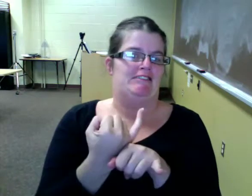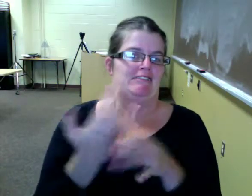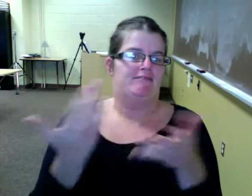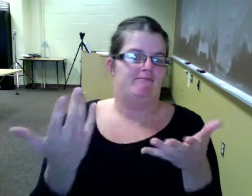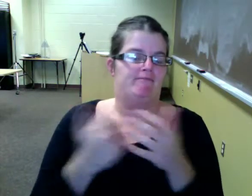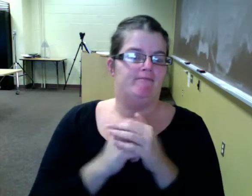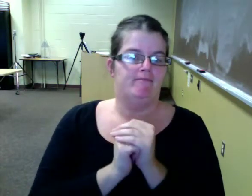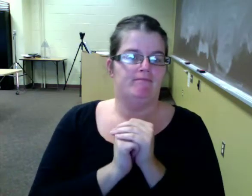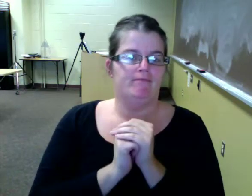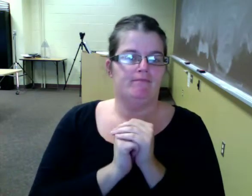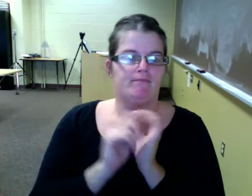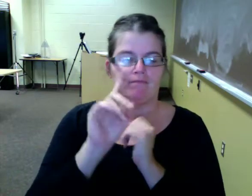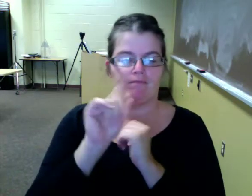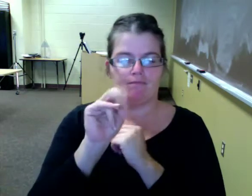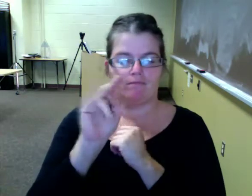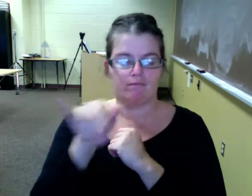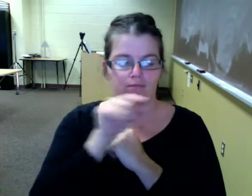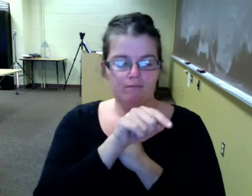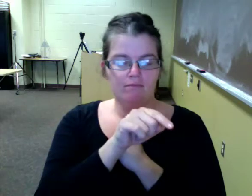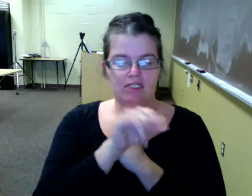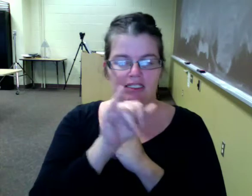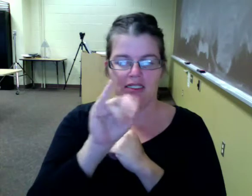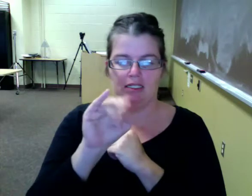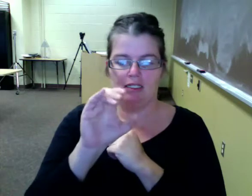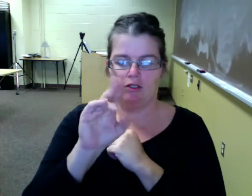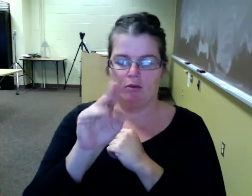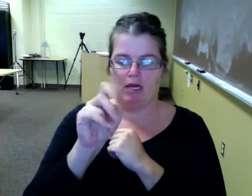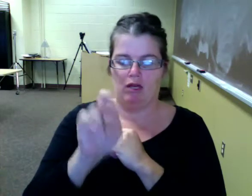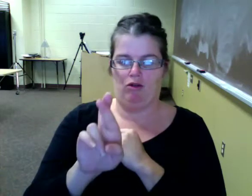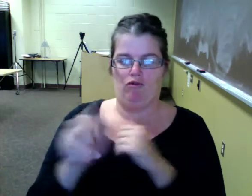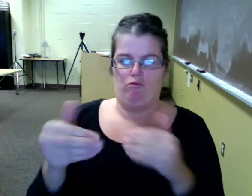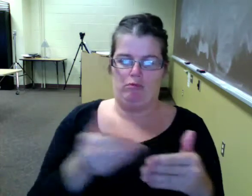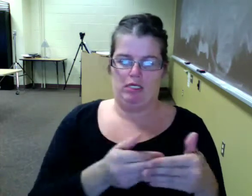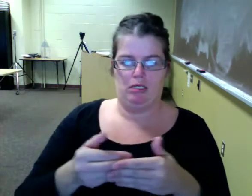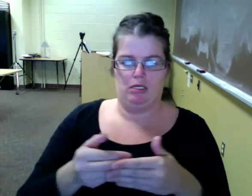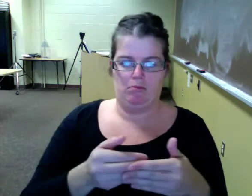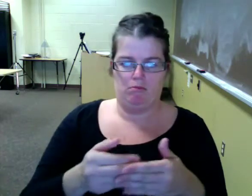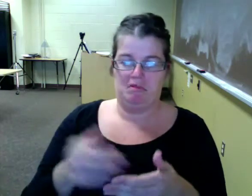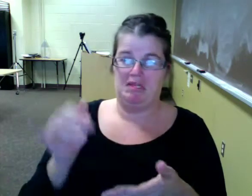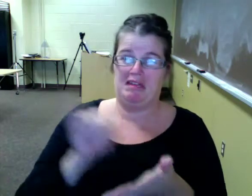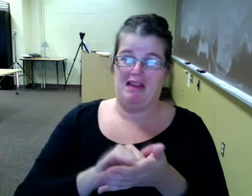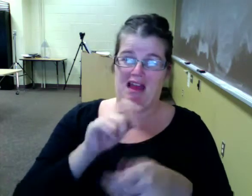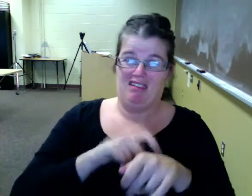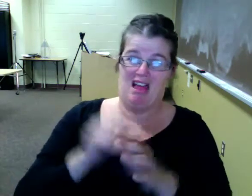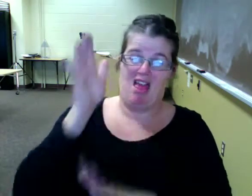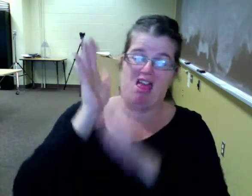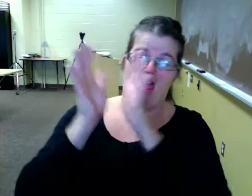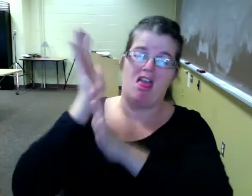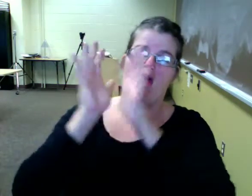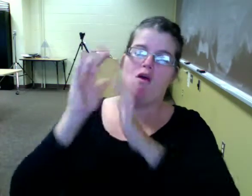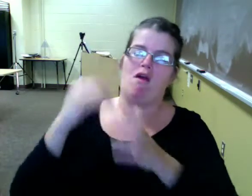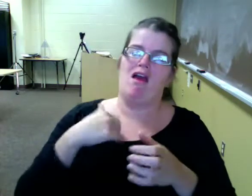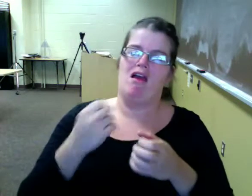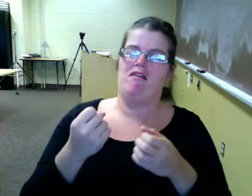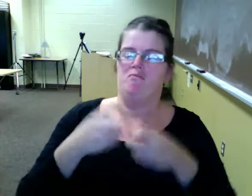Danny was an incubator baby, and at that time there was problems in knowing how much